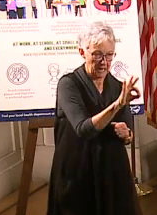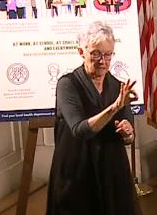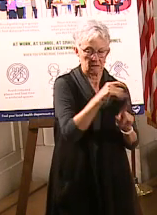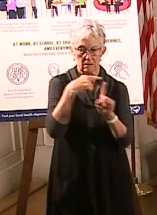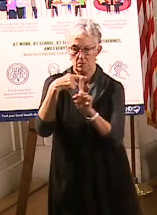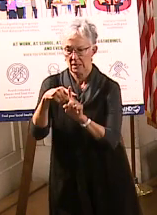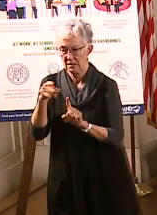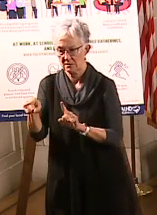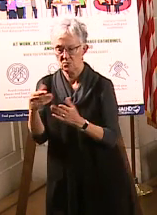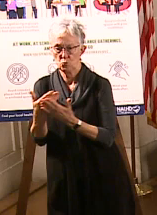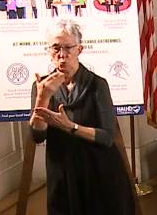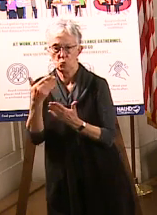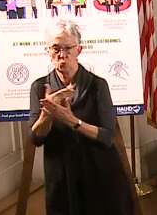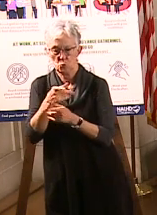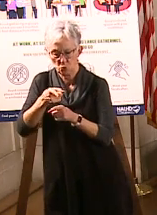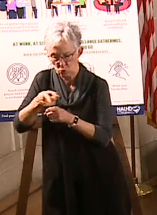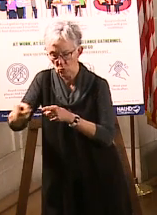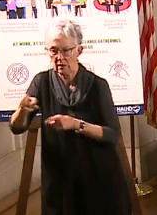forward.